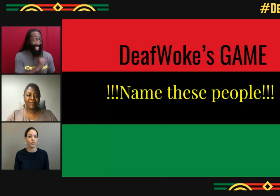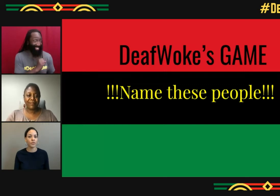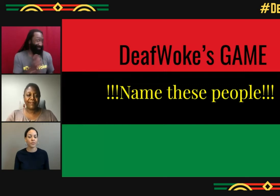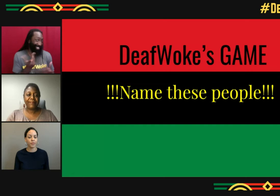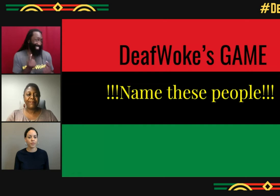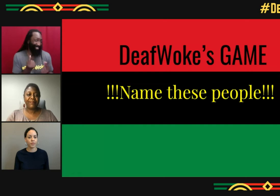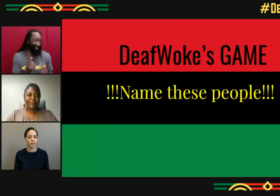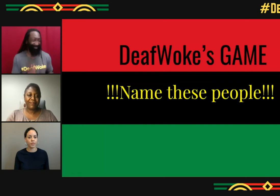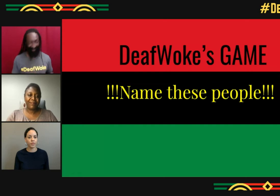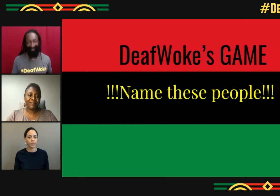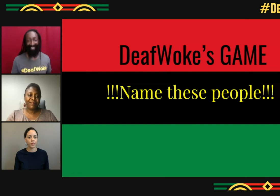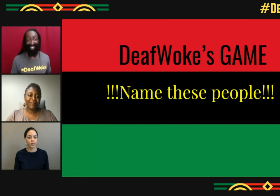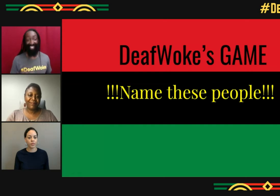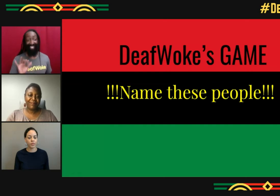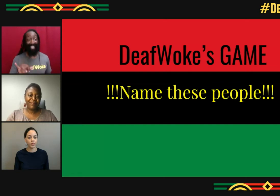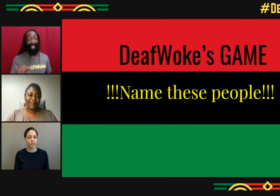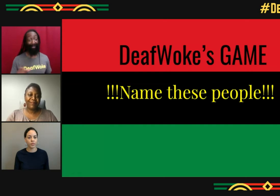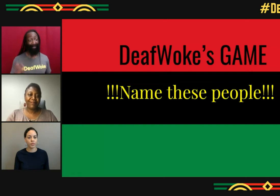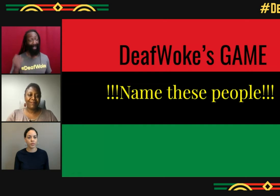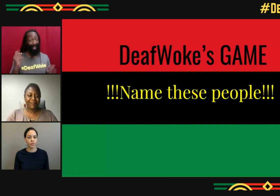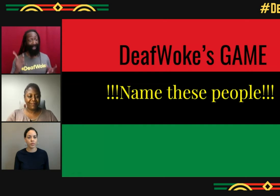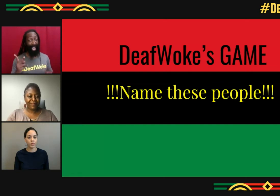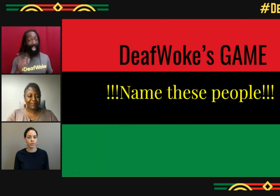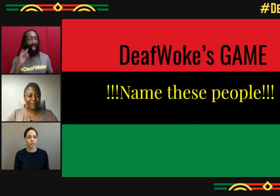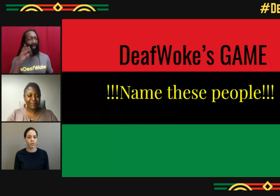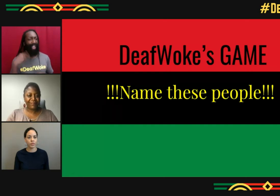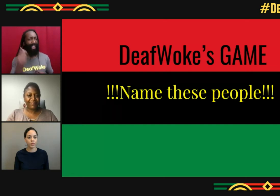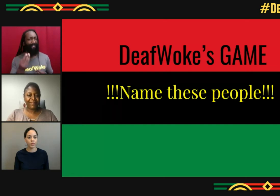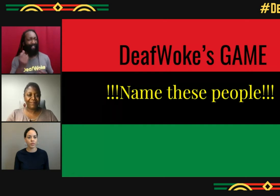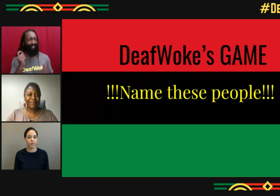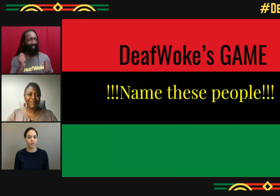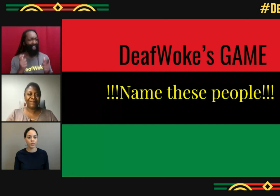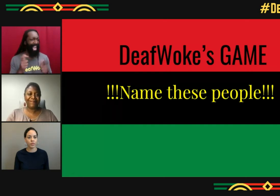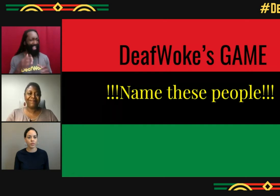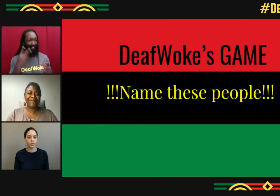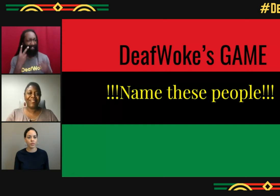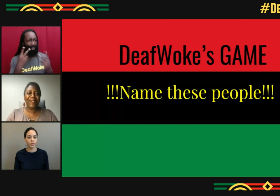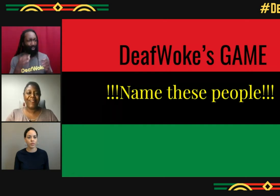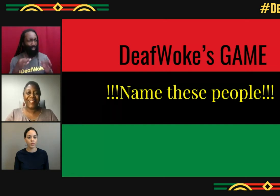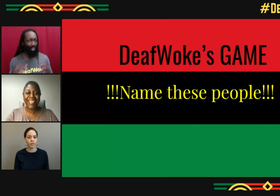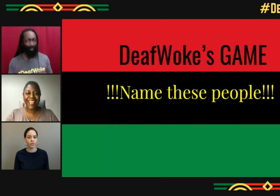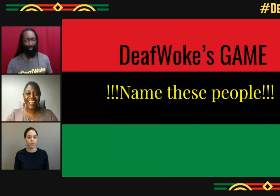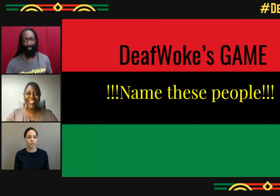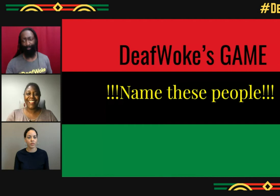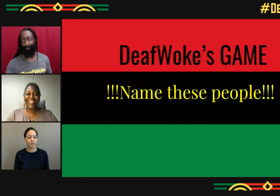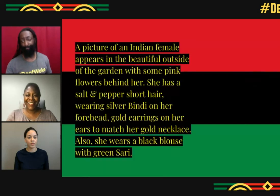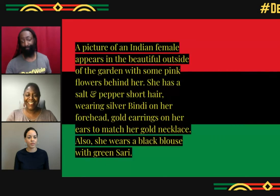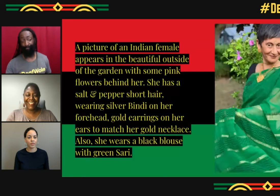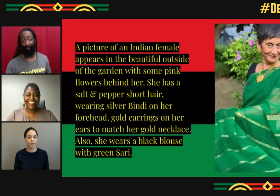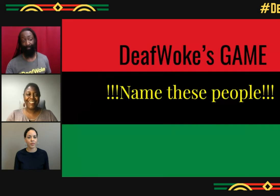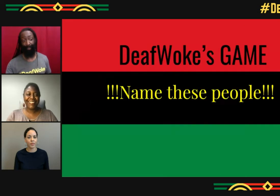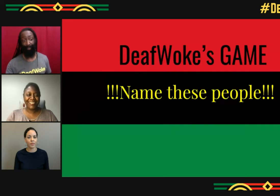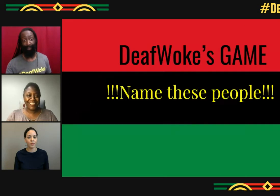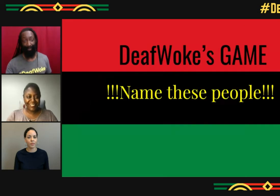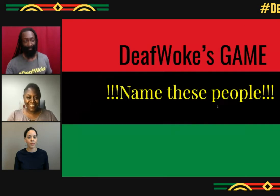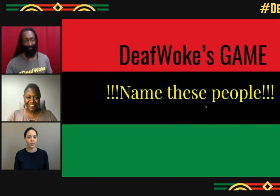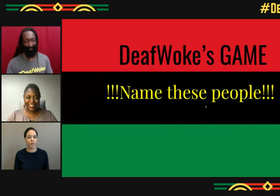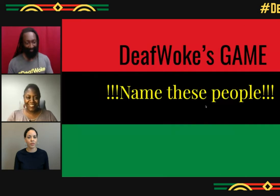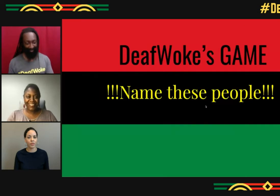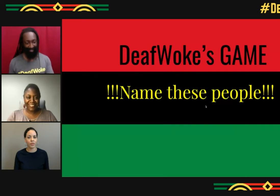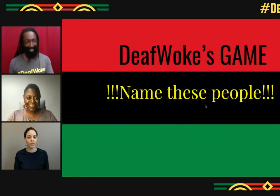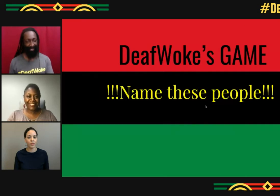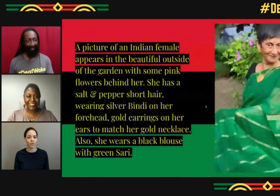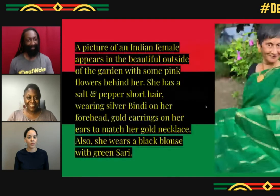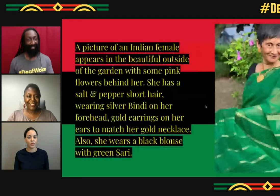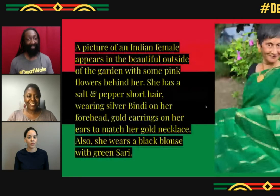or you can guess what they do, or you can just guess what they do. Okay. So I'll be providing a visual description